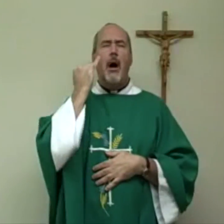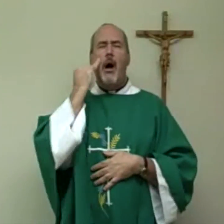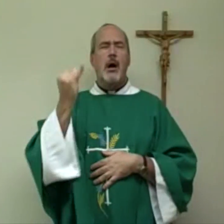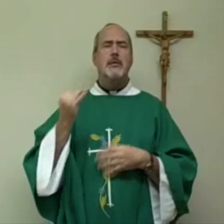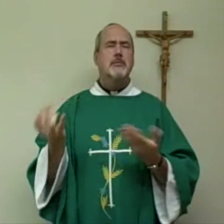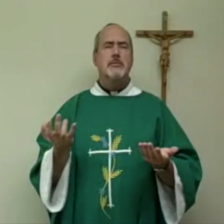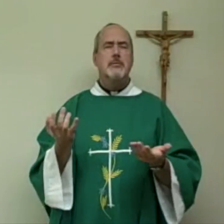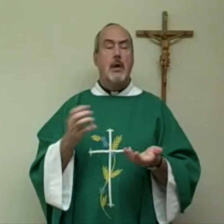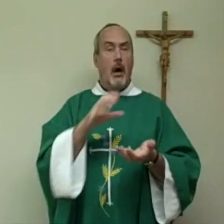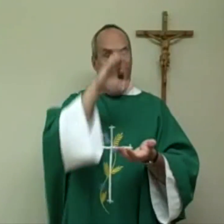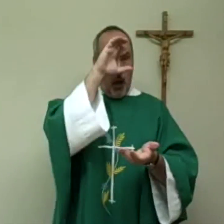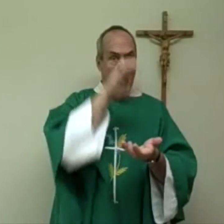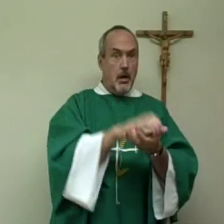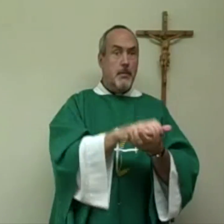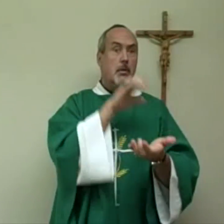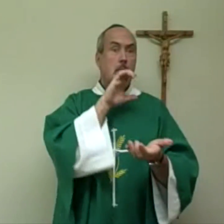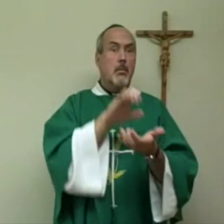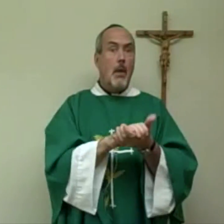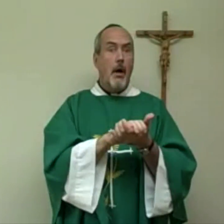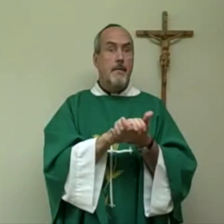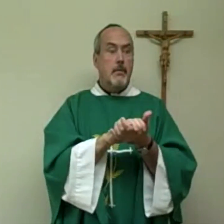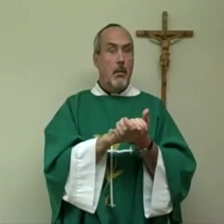level of knowing our faith. There is no maximum level.